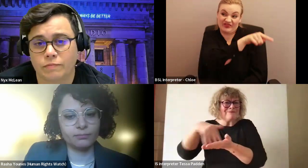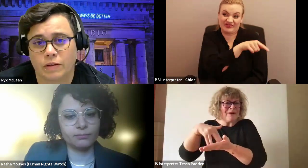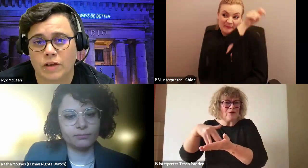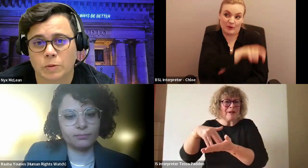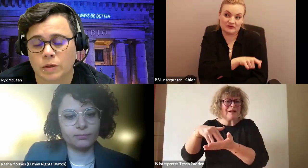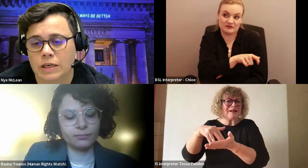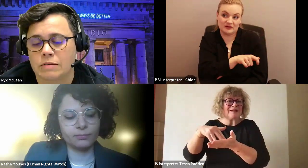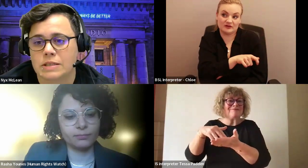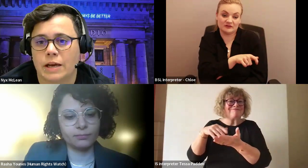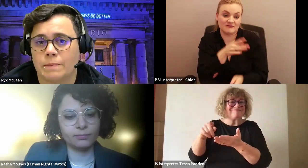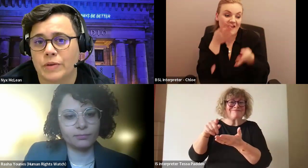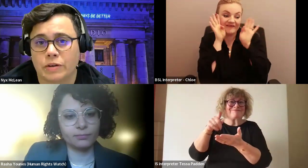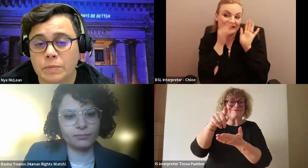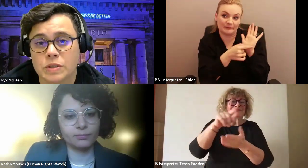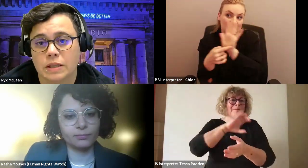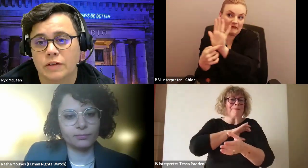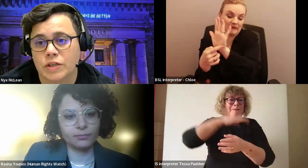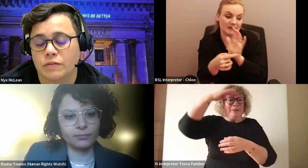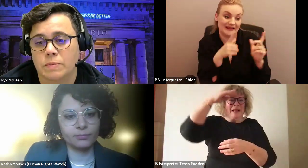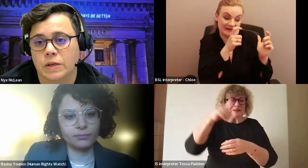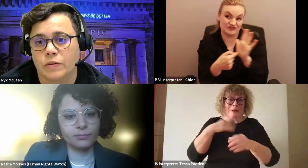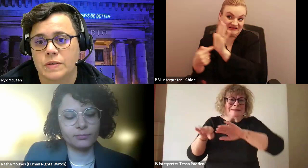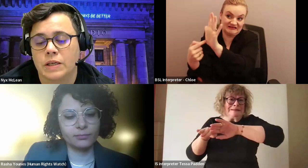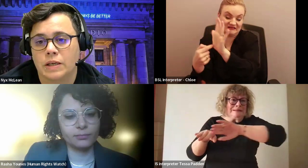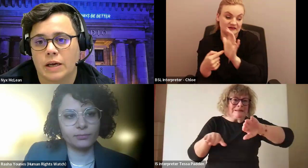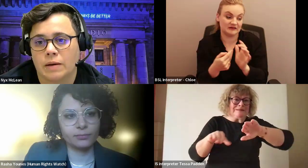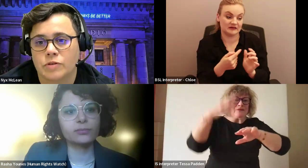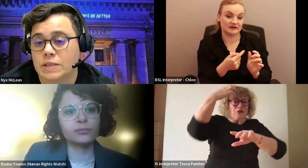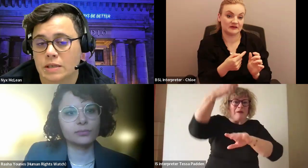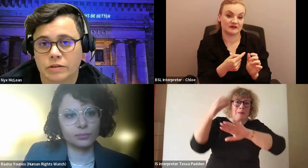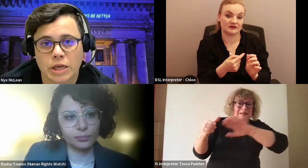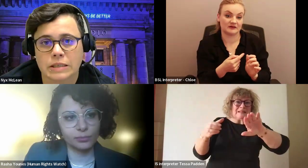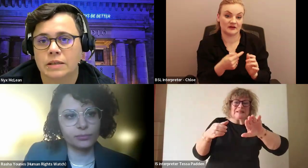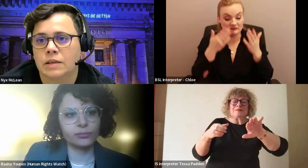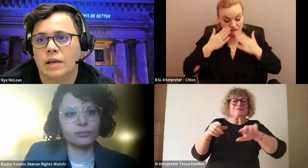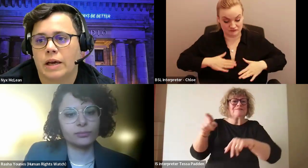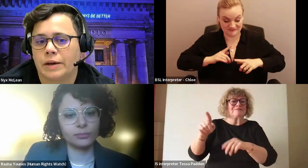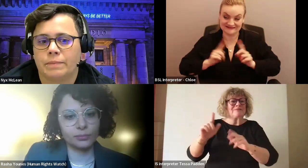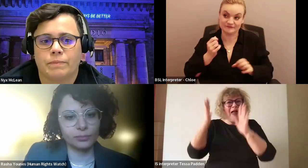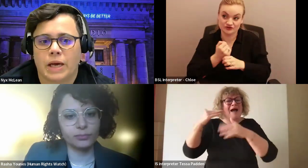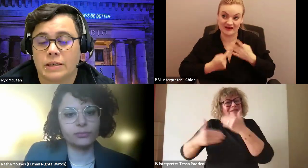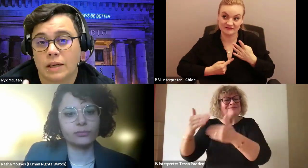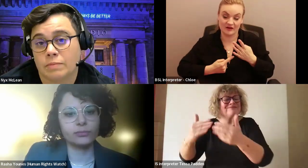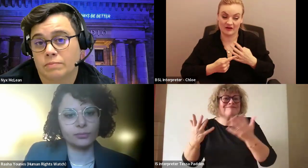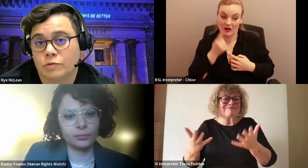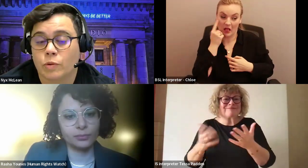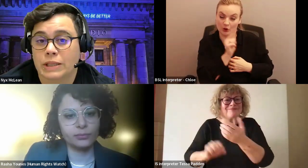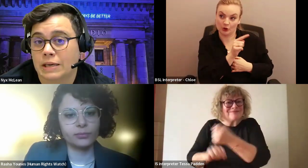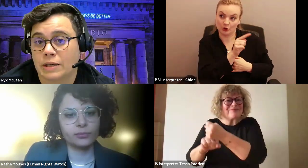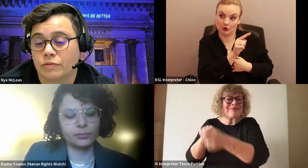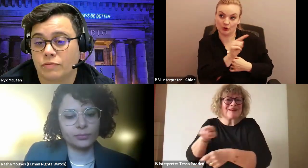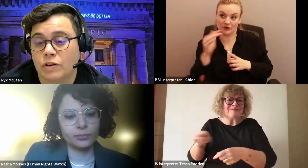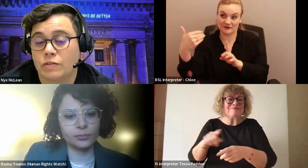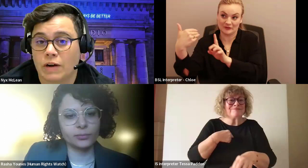their Facebook account, here are images that they've shared of themselves dressed as another gender, and drawing